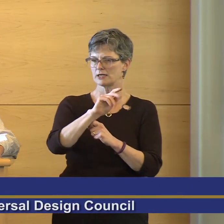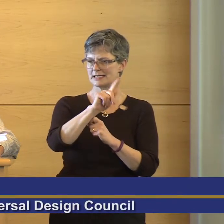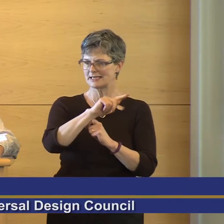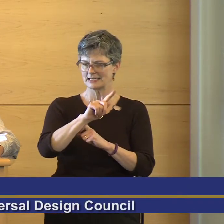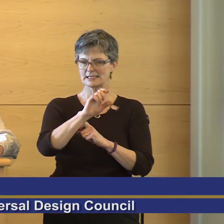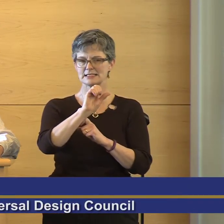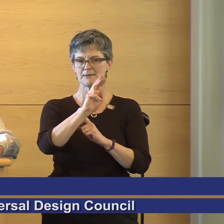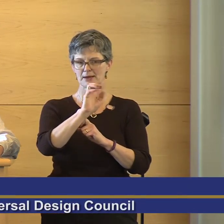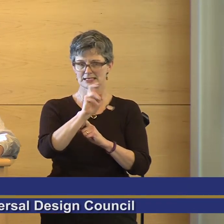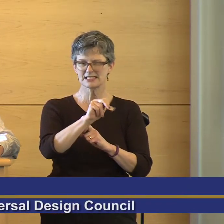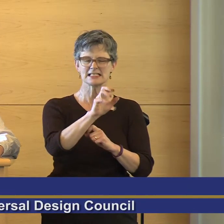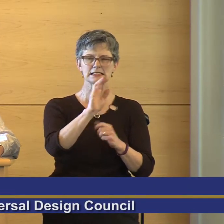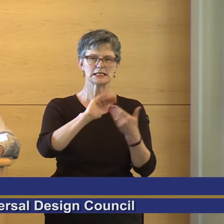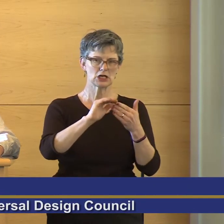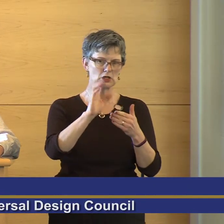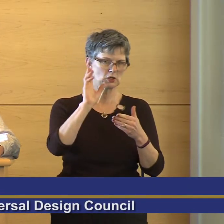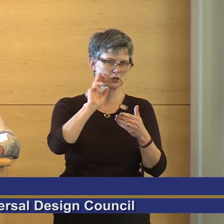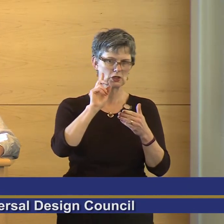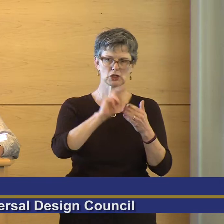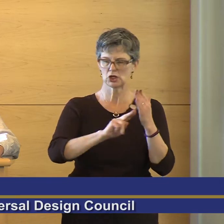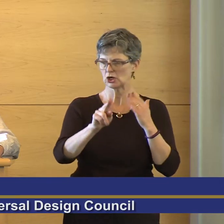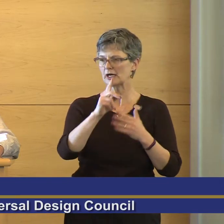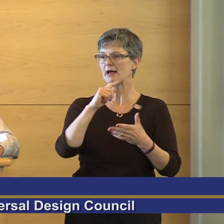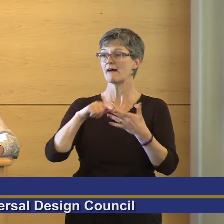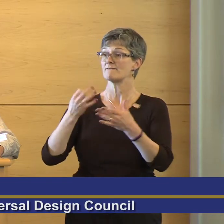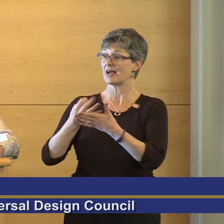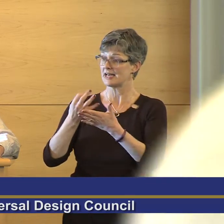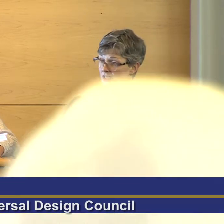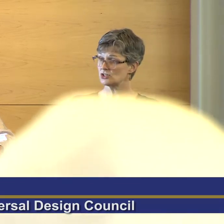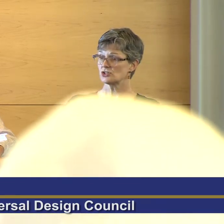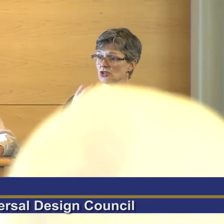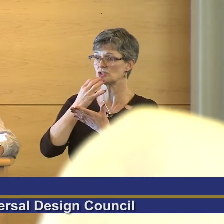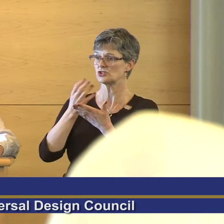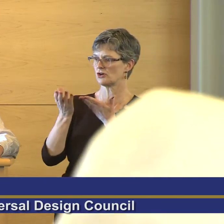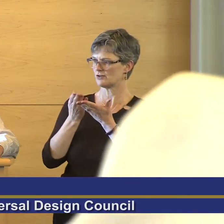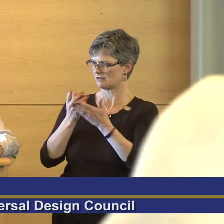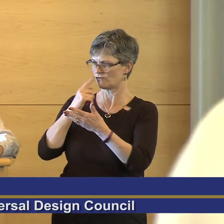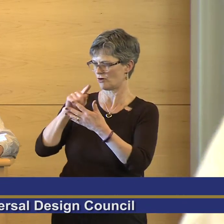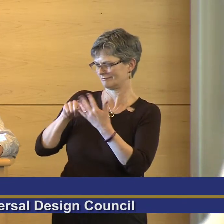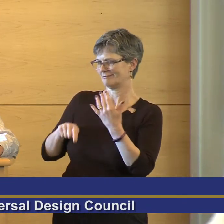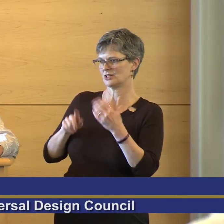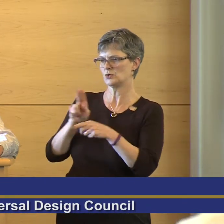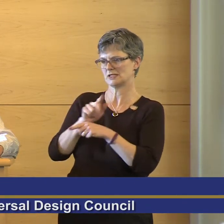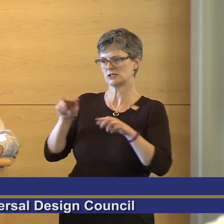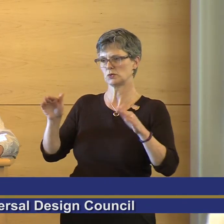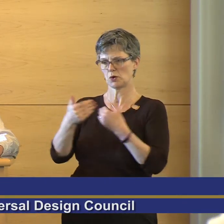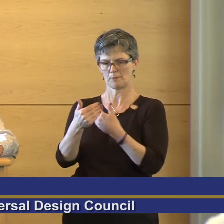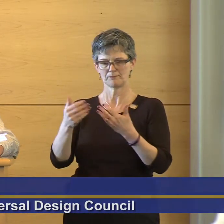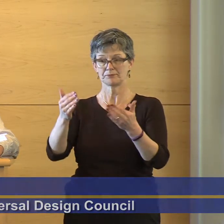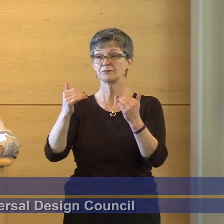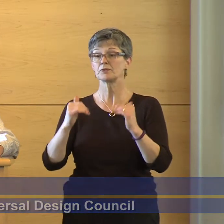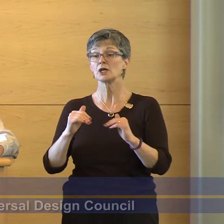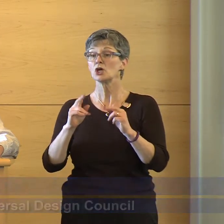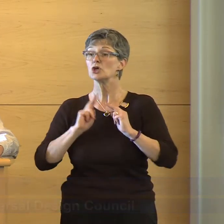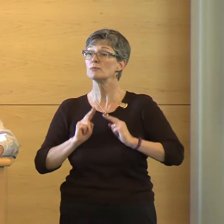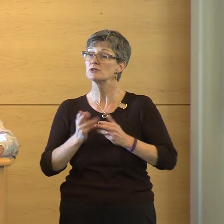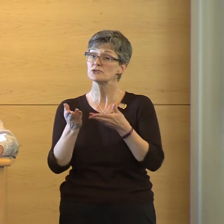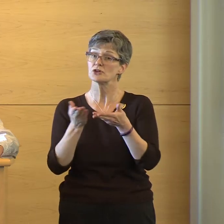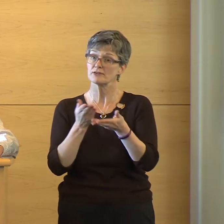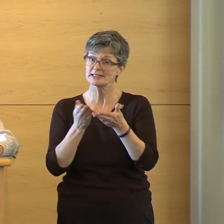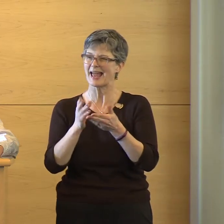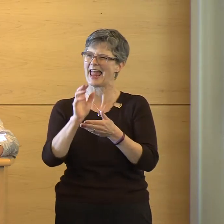to thank some of the people that were involved today, the City of Seattle specifically, City Clerk